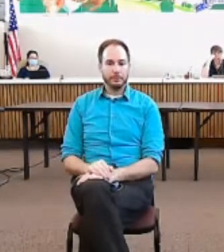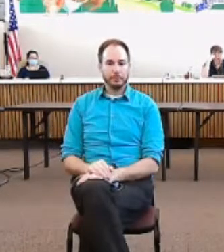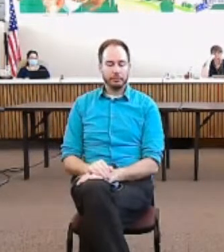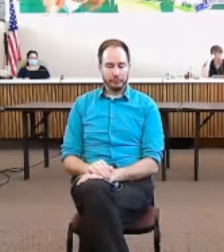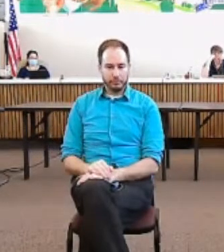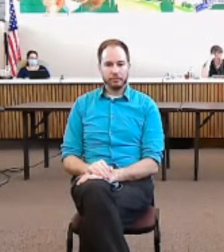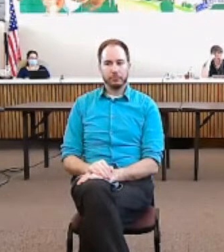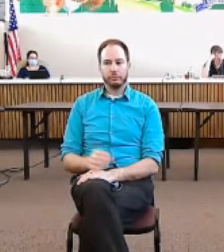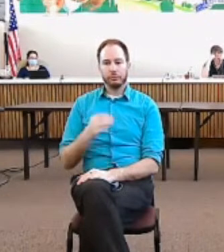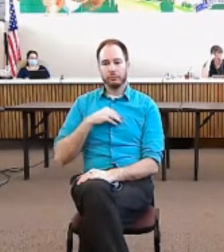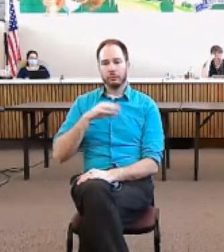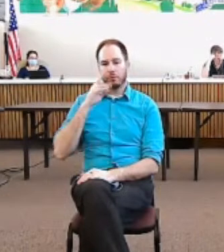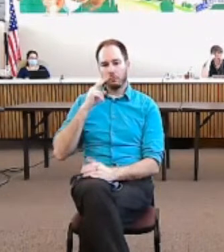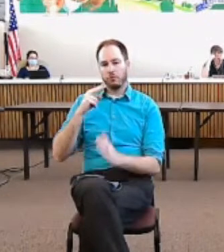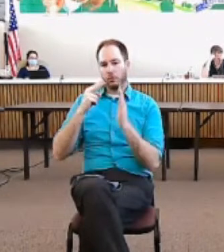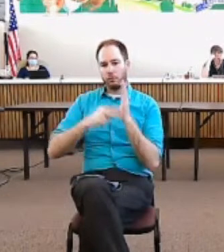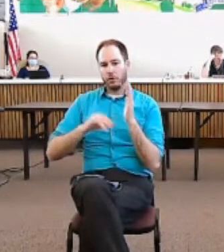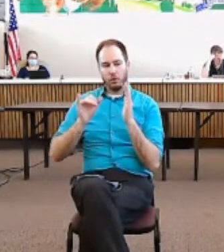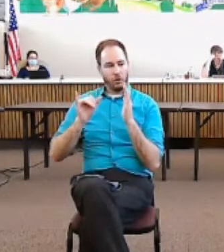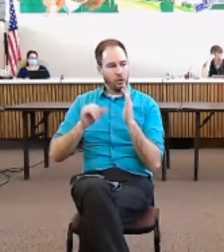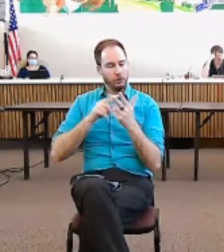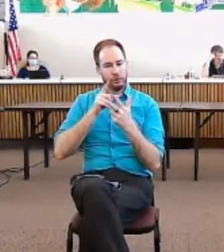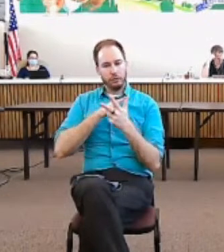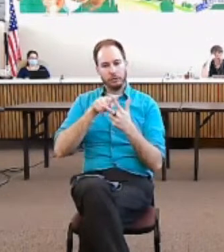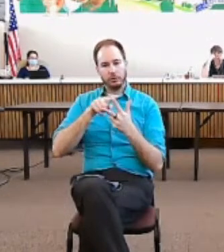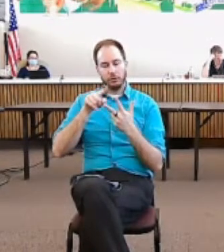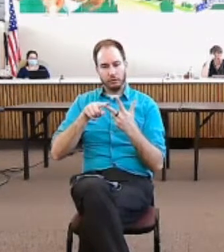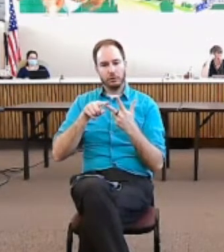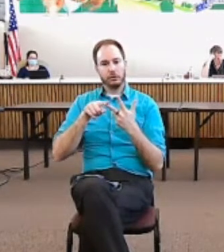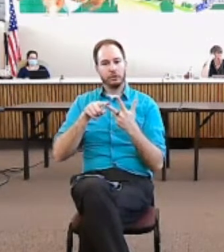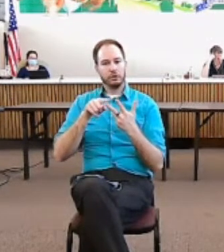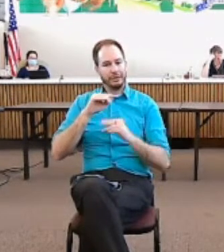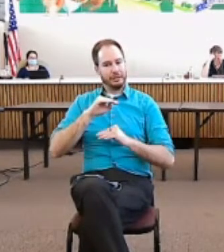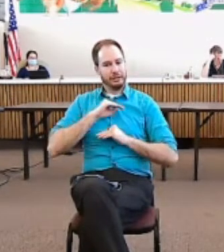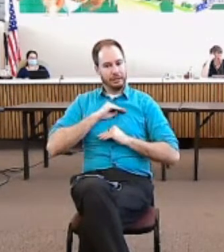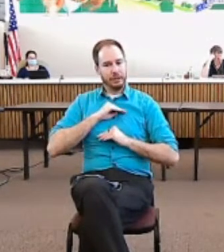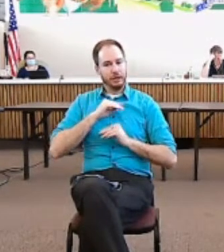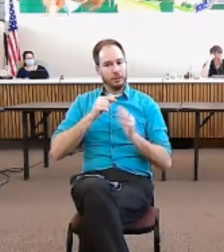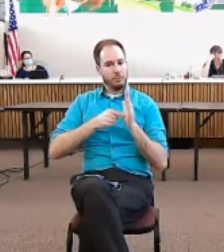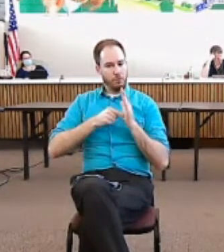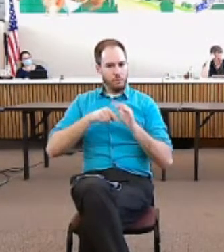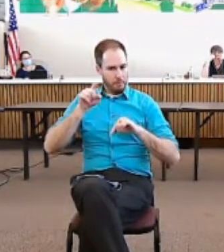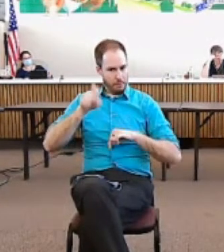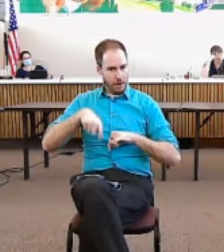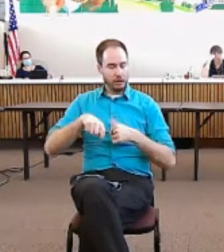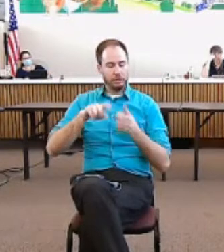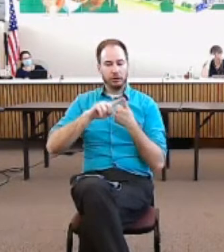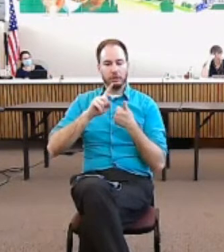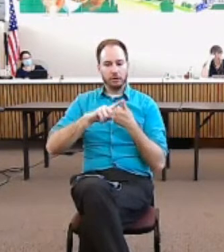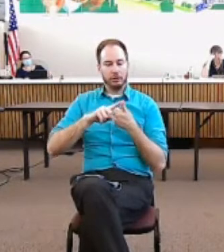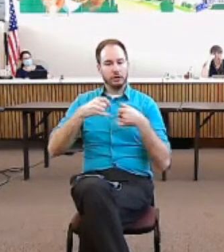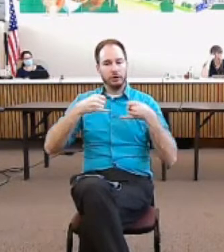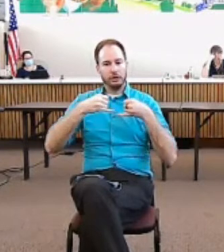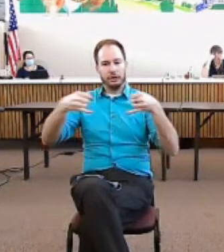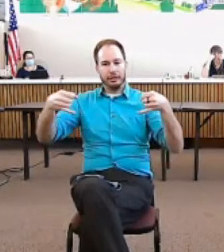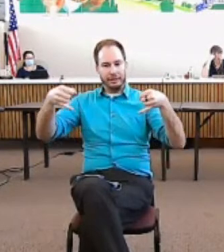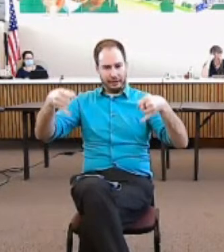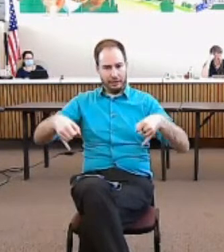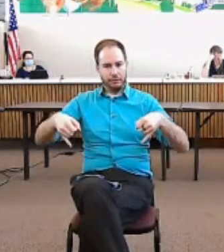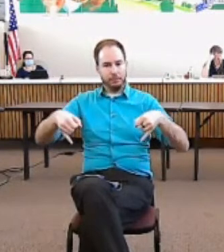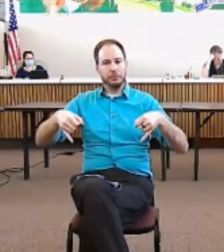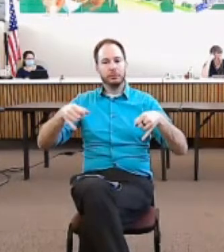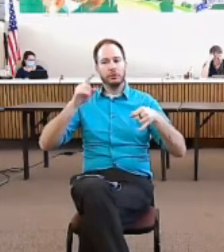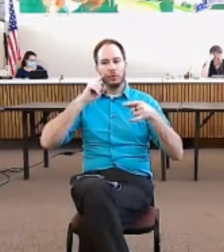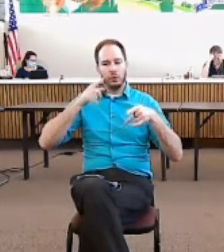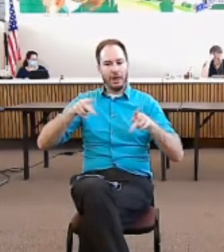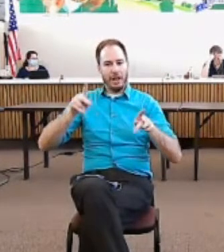also going to read the following conditions upon which the approval is subject. That easements or other agreements providing for